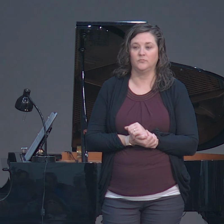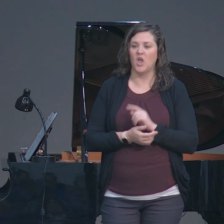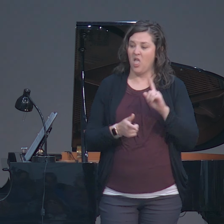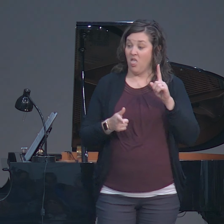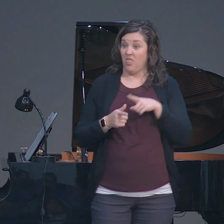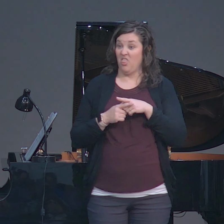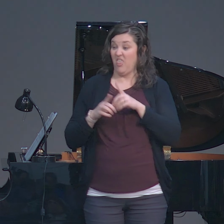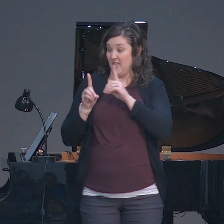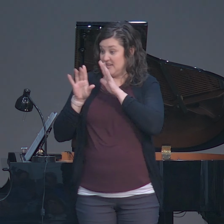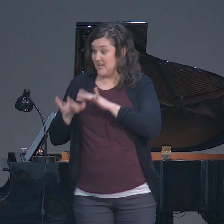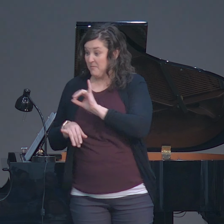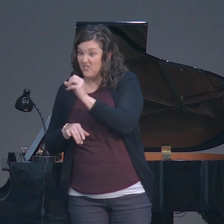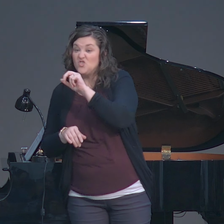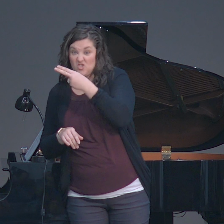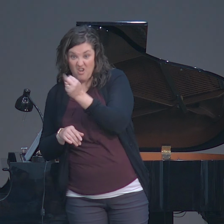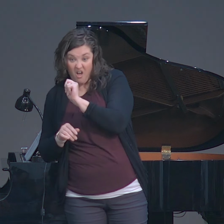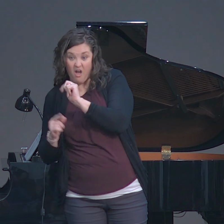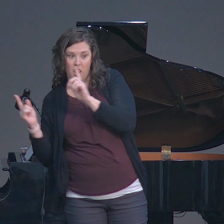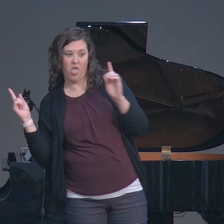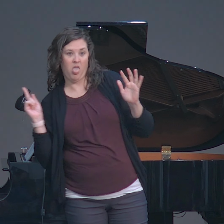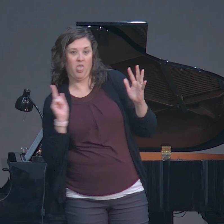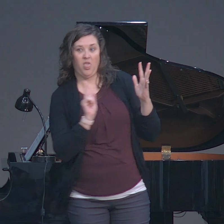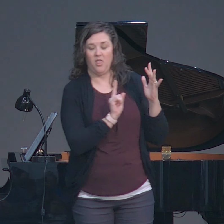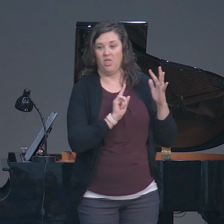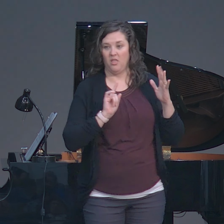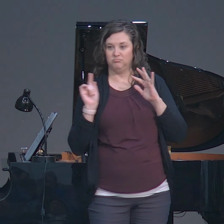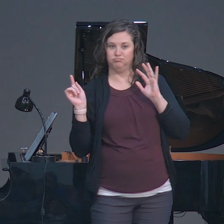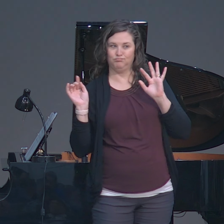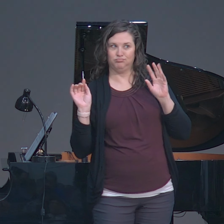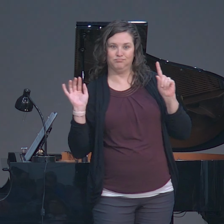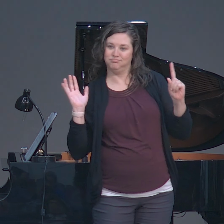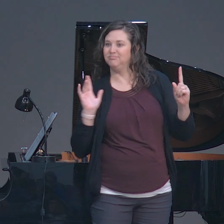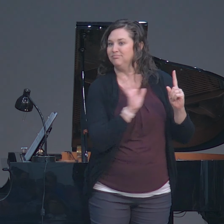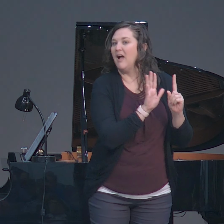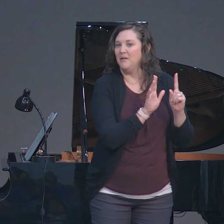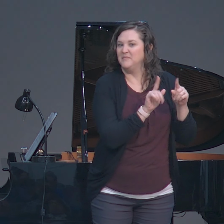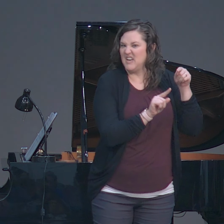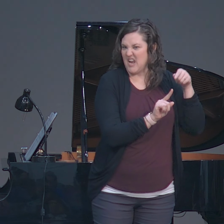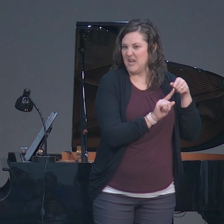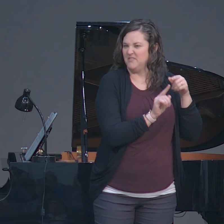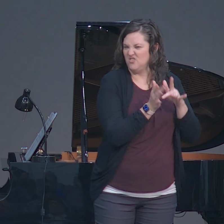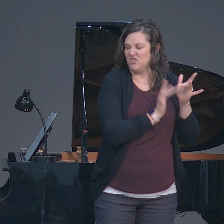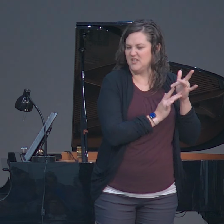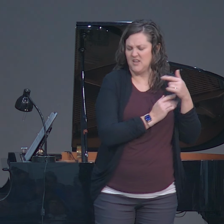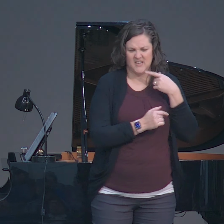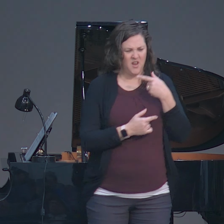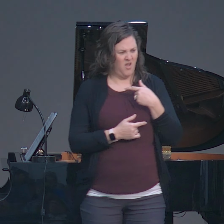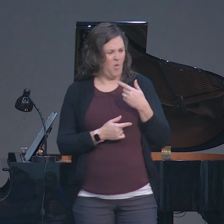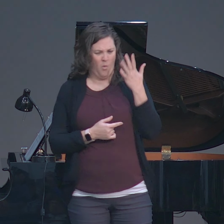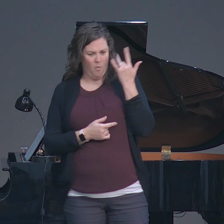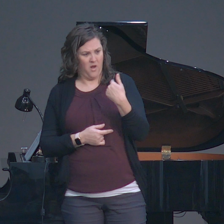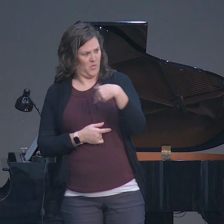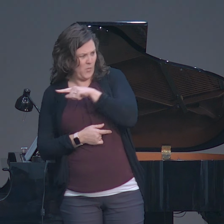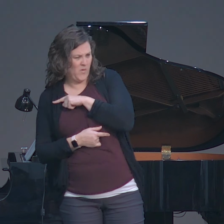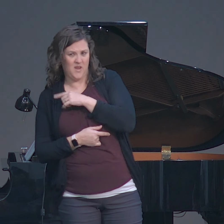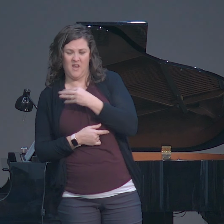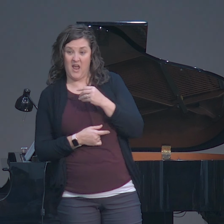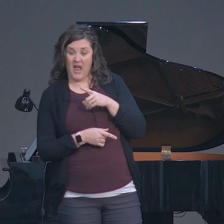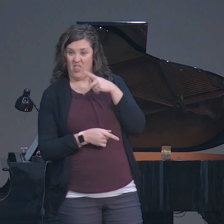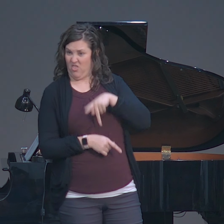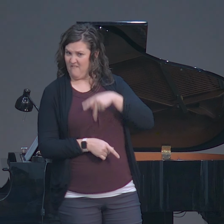Then the disciples of John came to him, saying, "Why do we and the Pharisees fast,